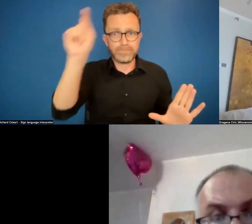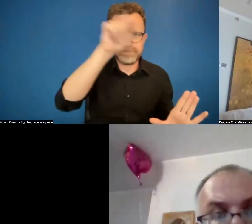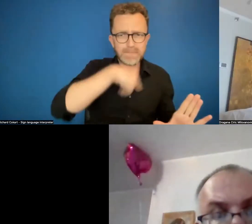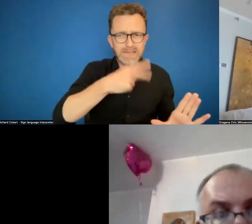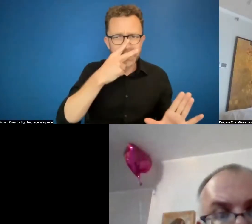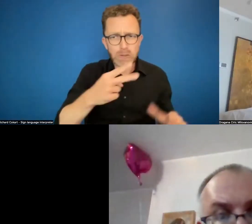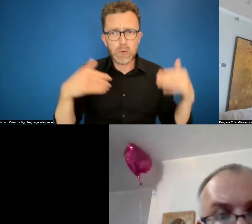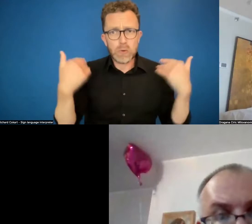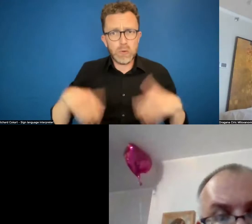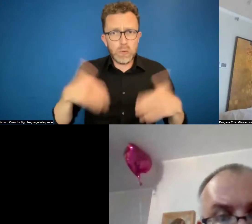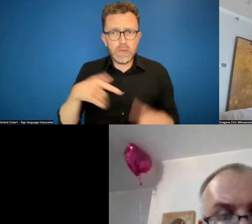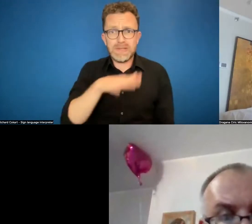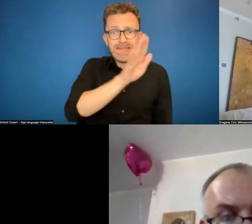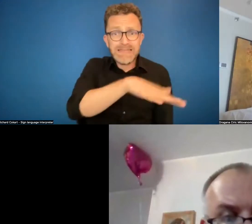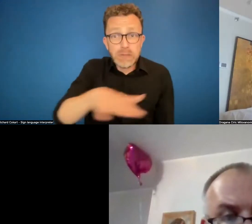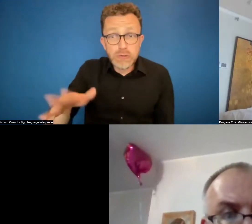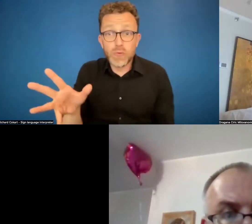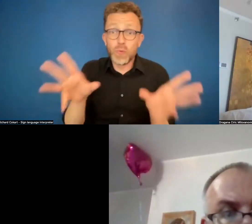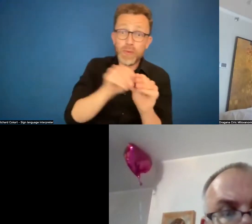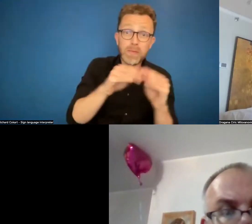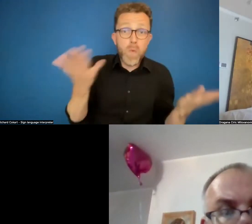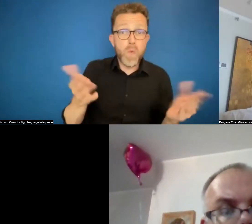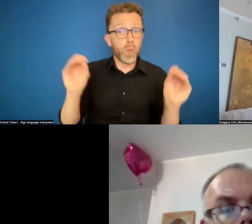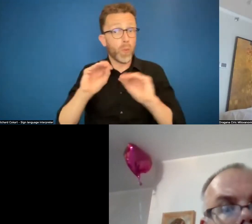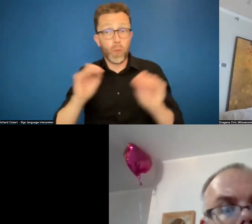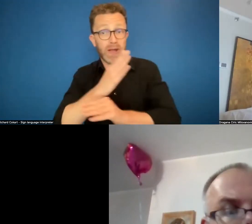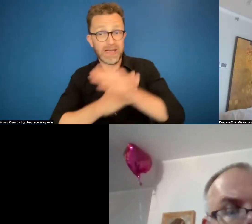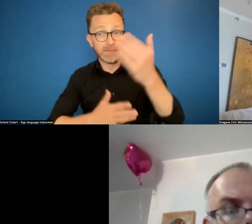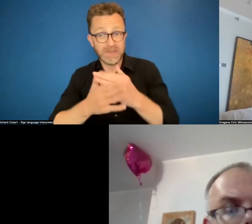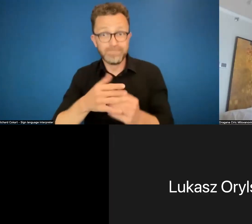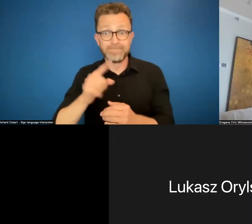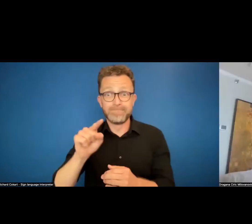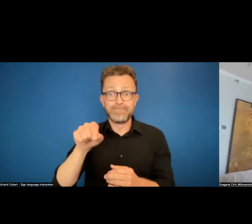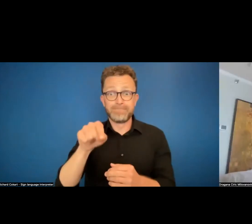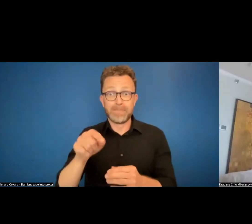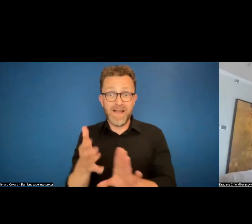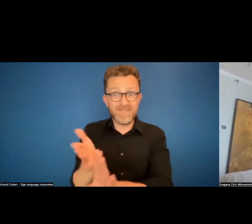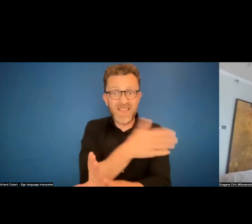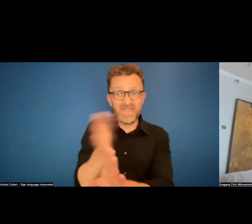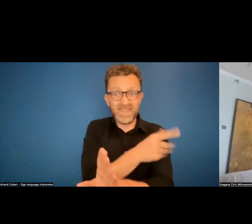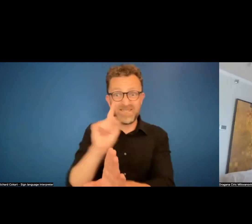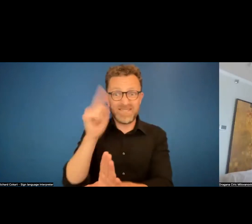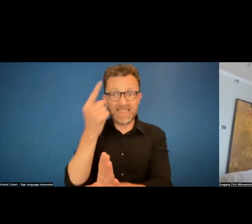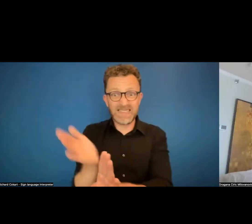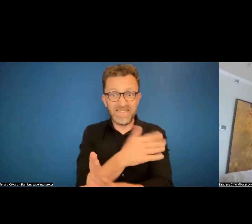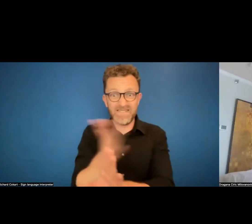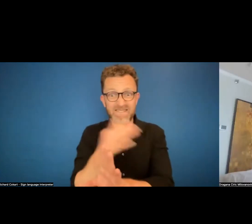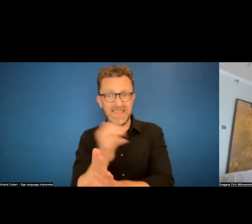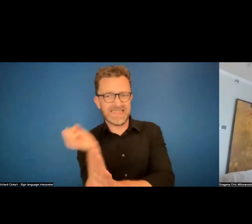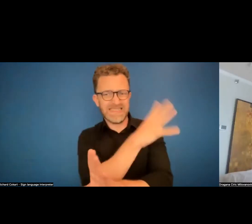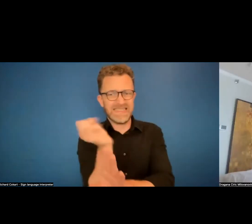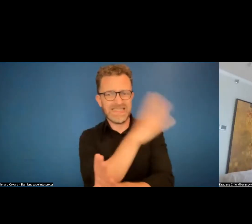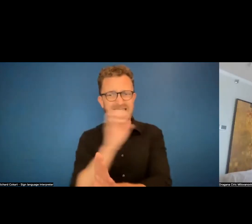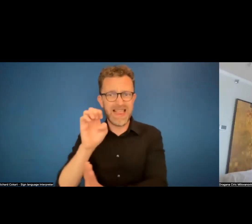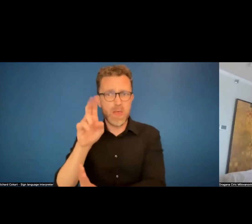to institutions in west of the country, where already overcrowded places have